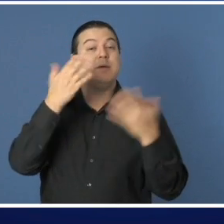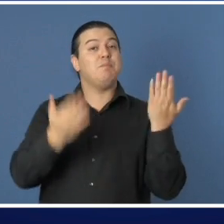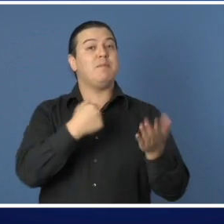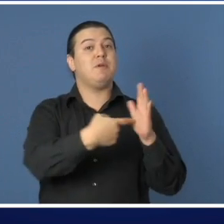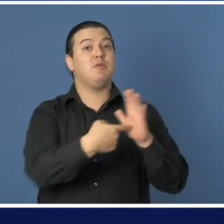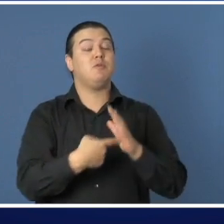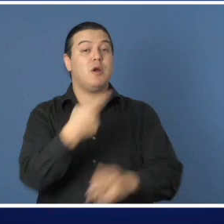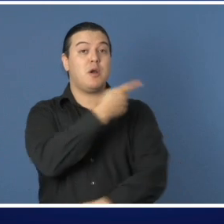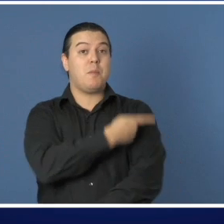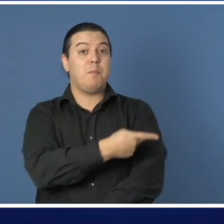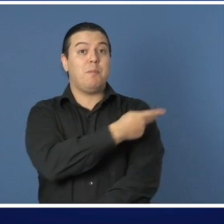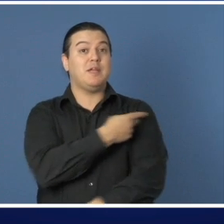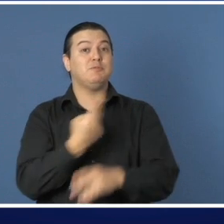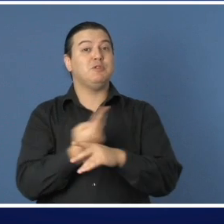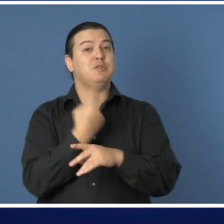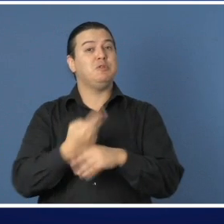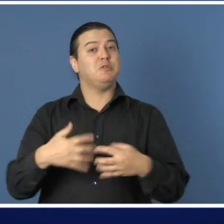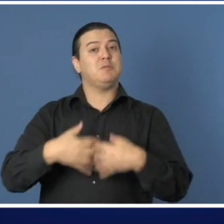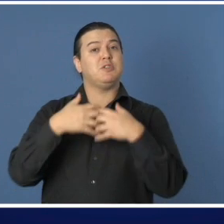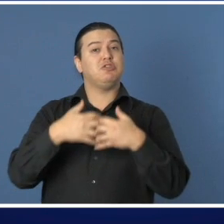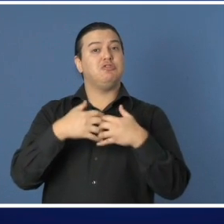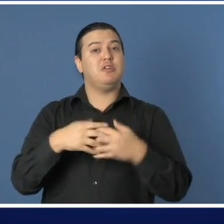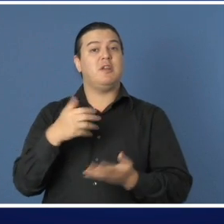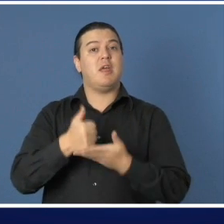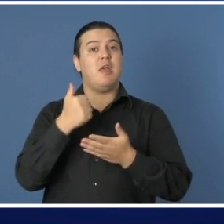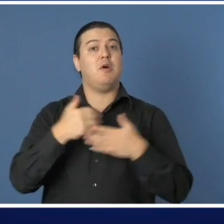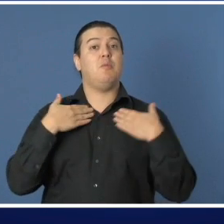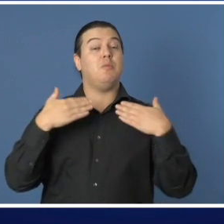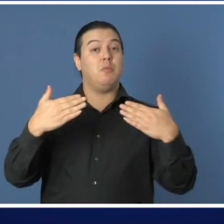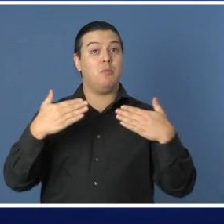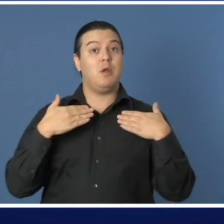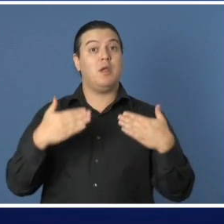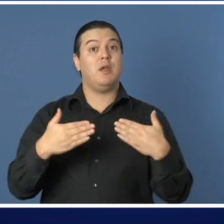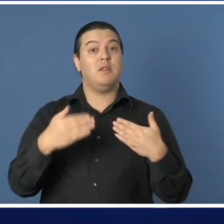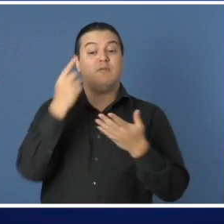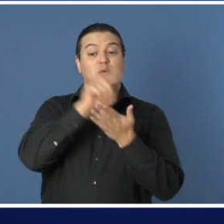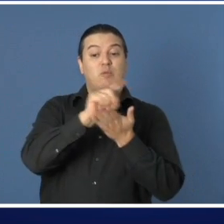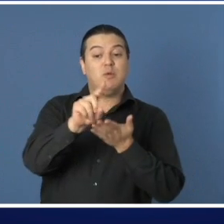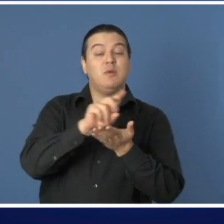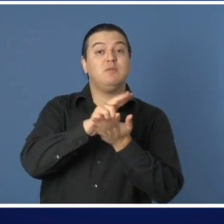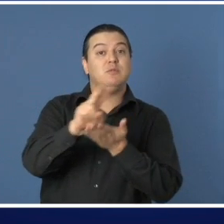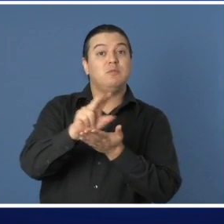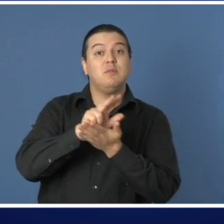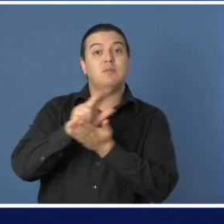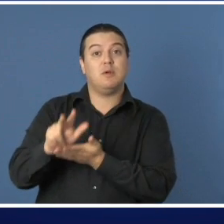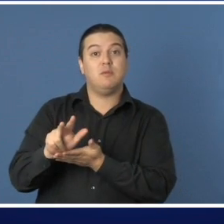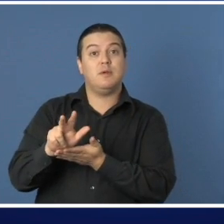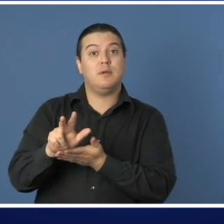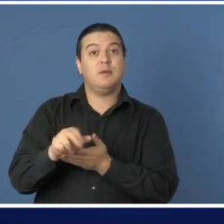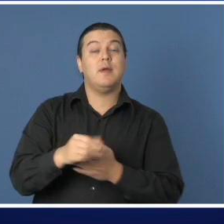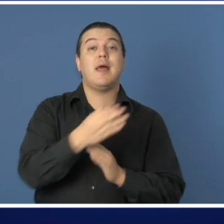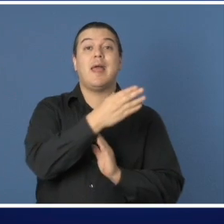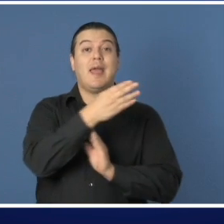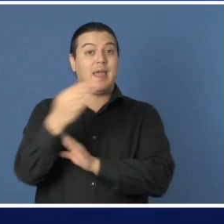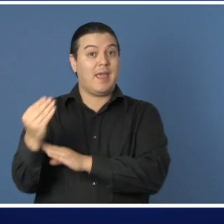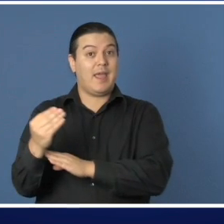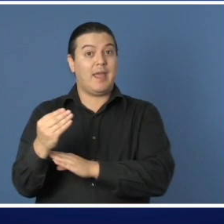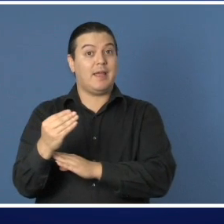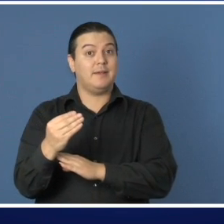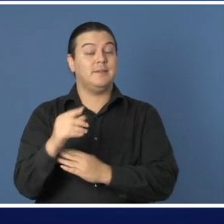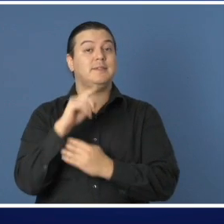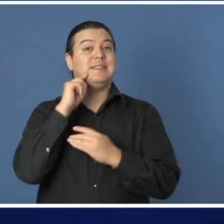require a patient to be on a breathing machine for weeks. Plus, intensive medical